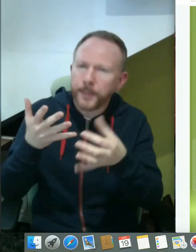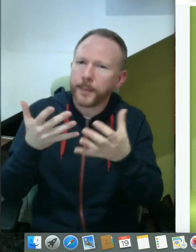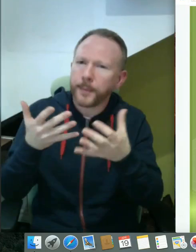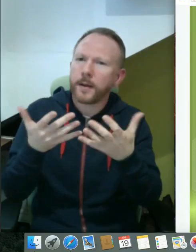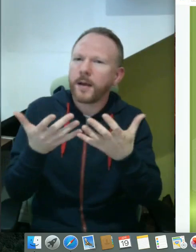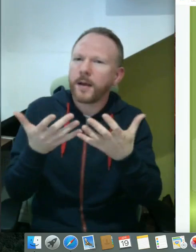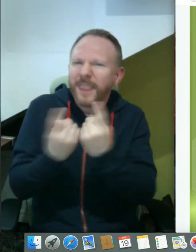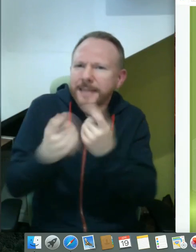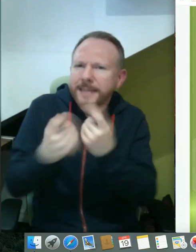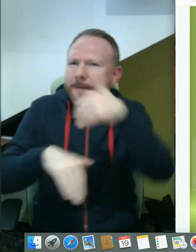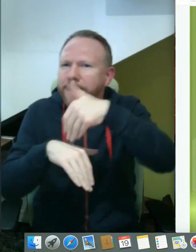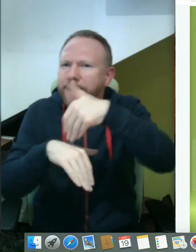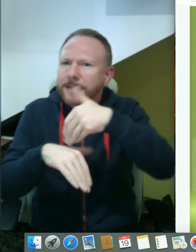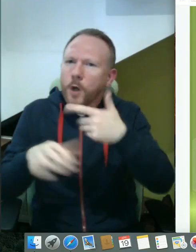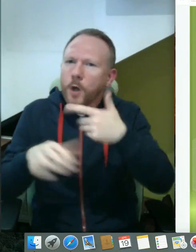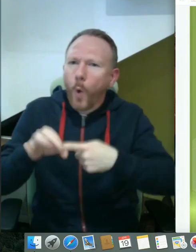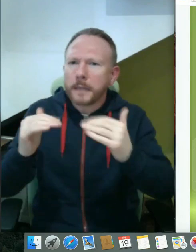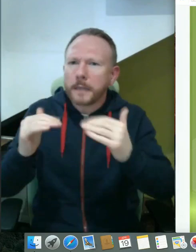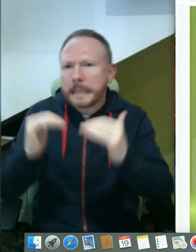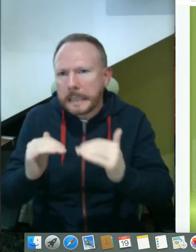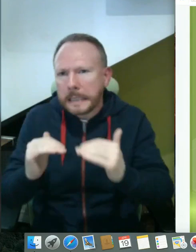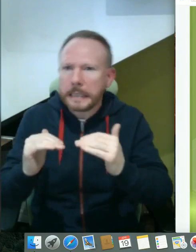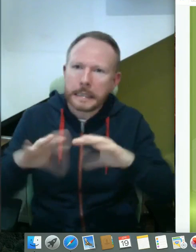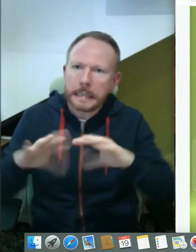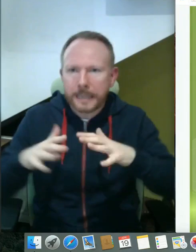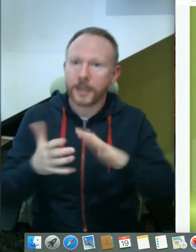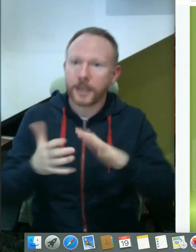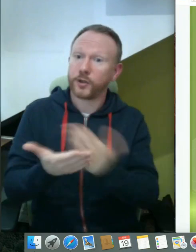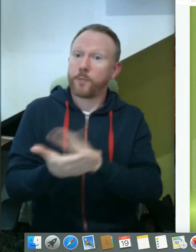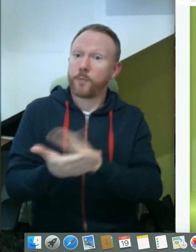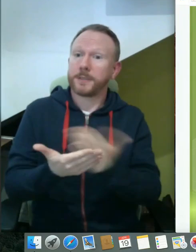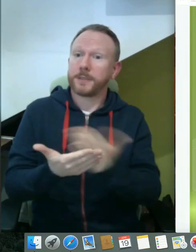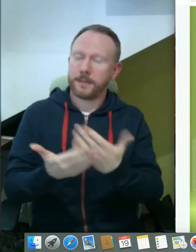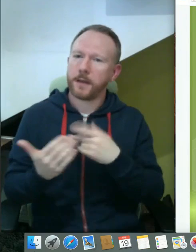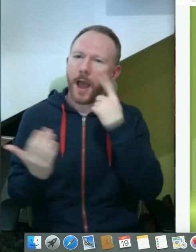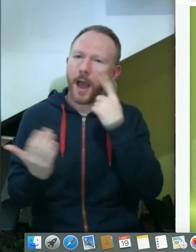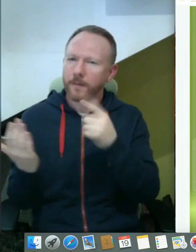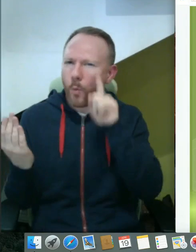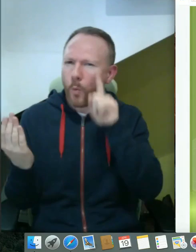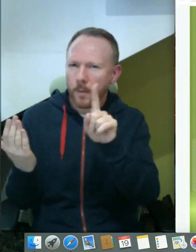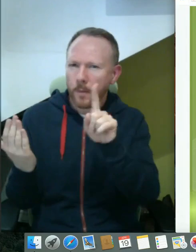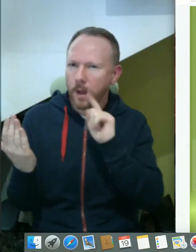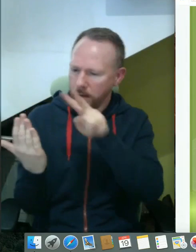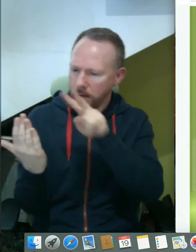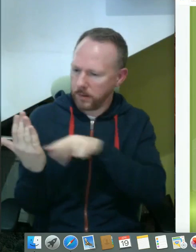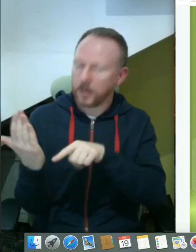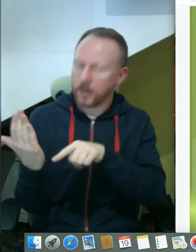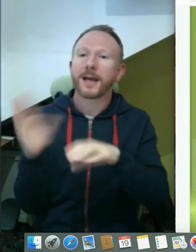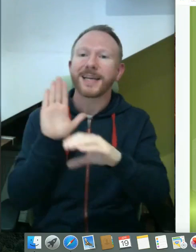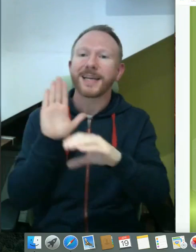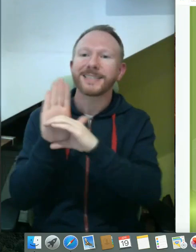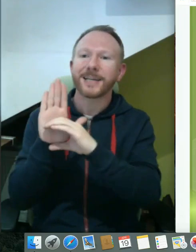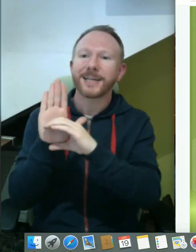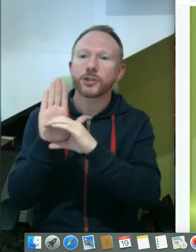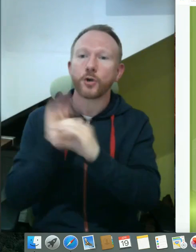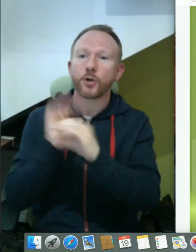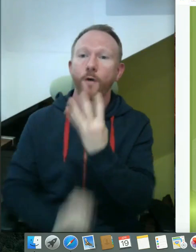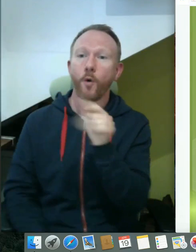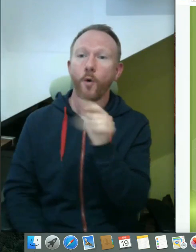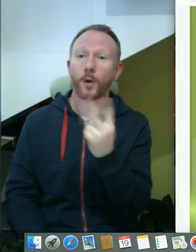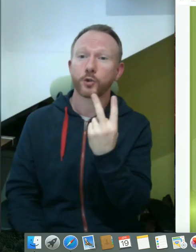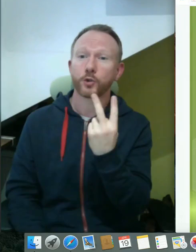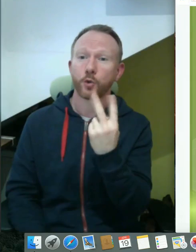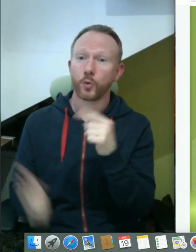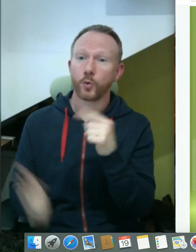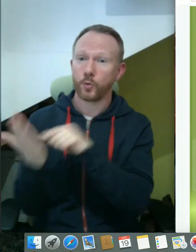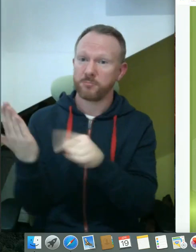to that. So in section 4.2, it covers